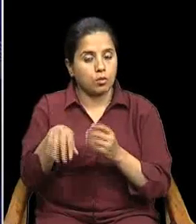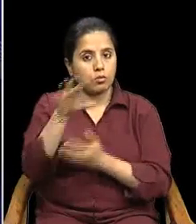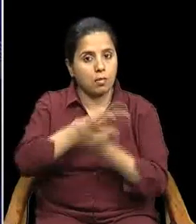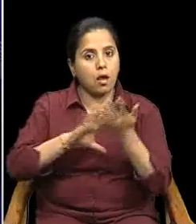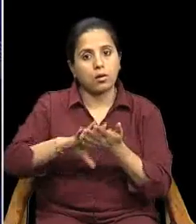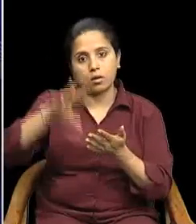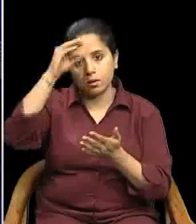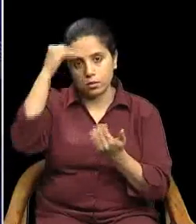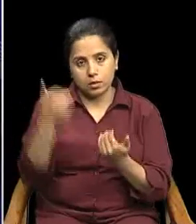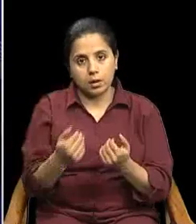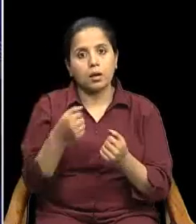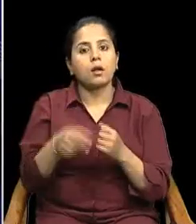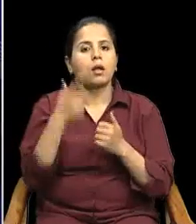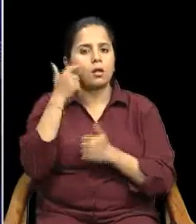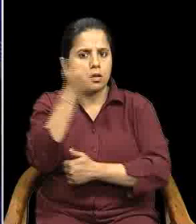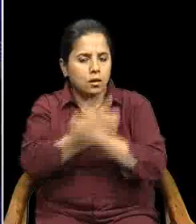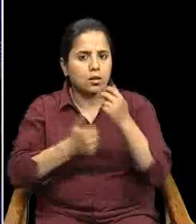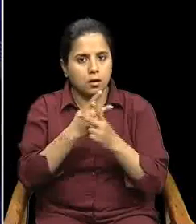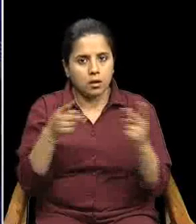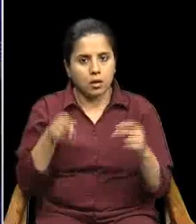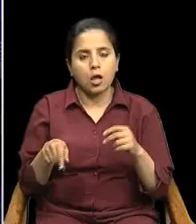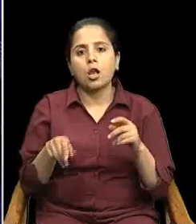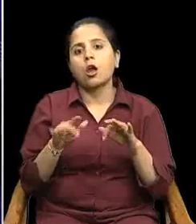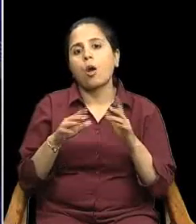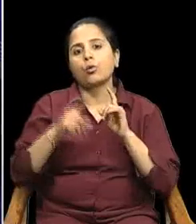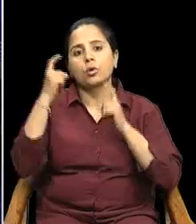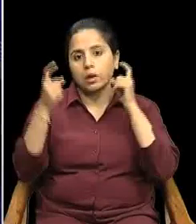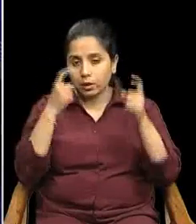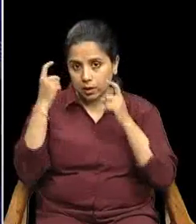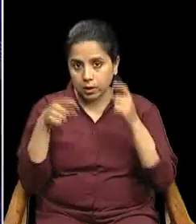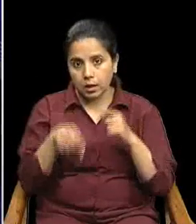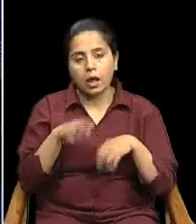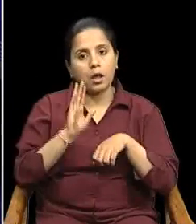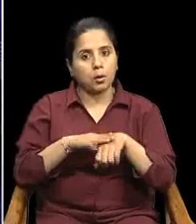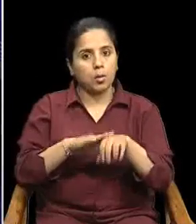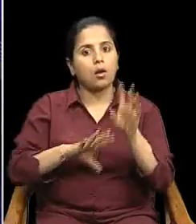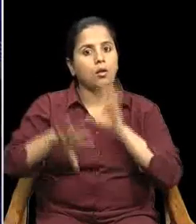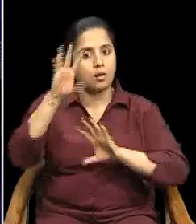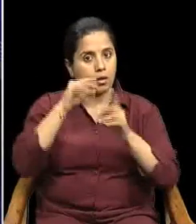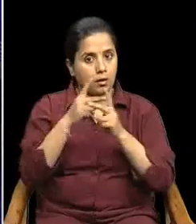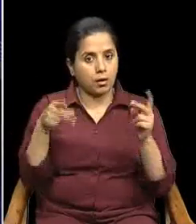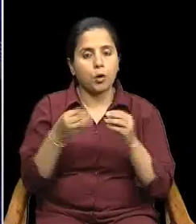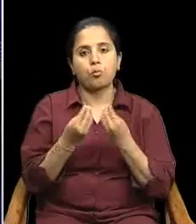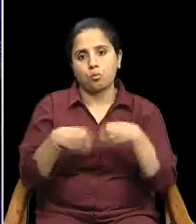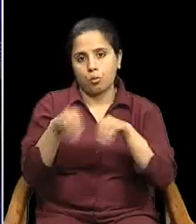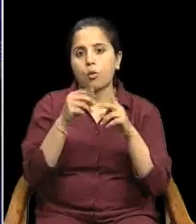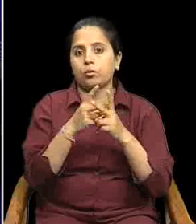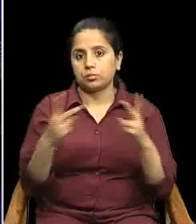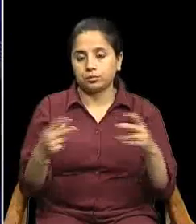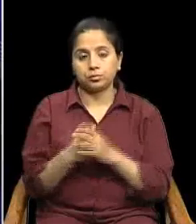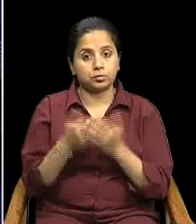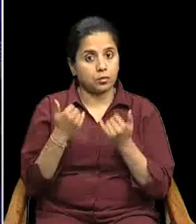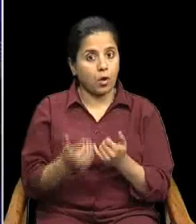learning, gamification, computational thinking, experiential learning, and more. Now,